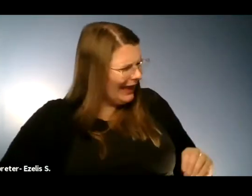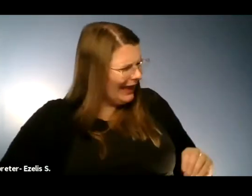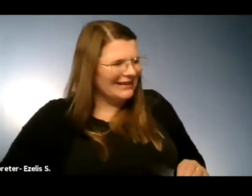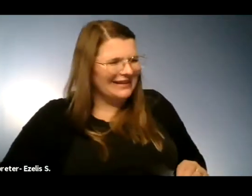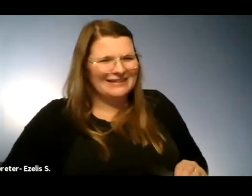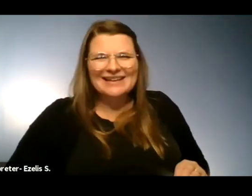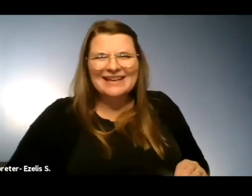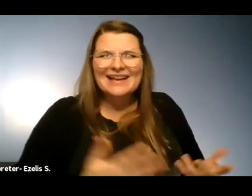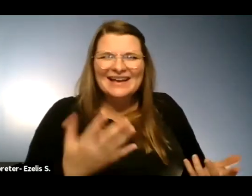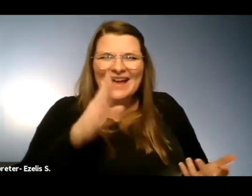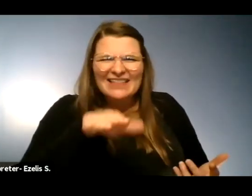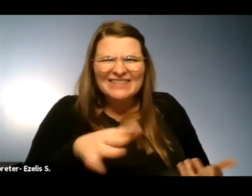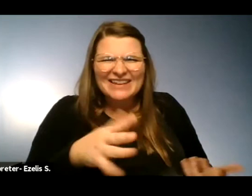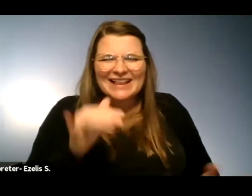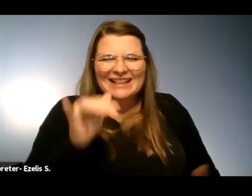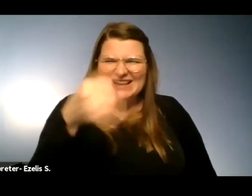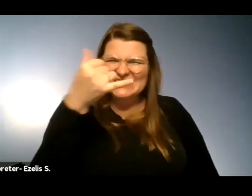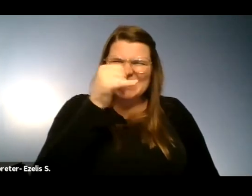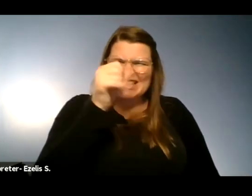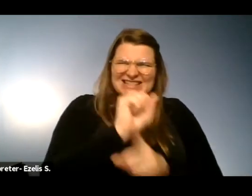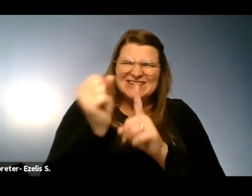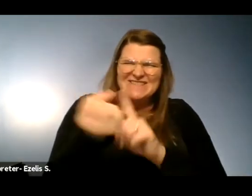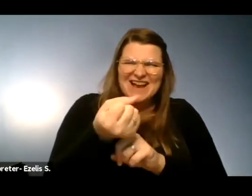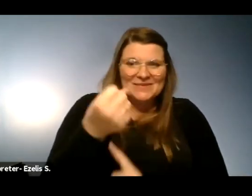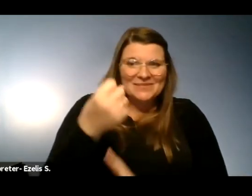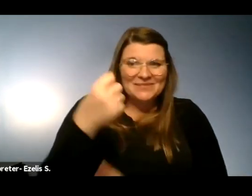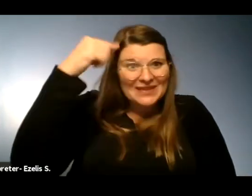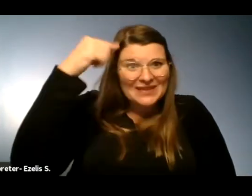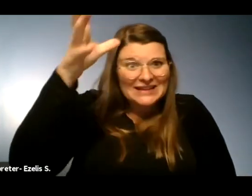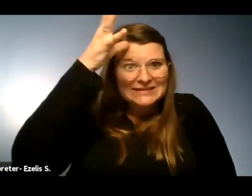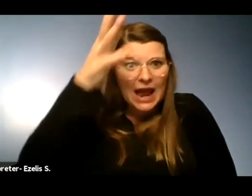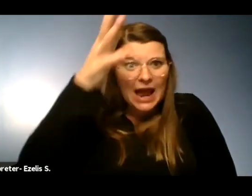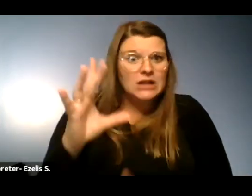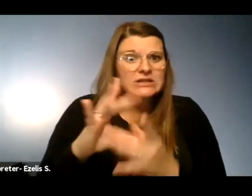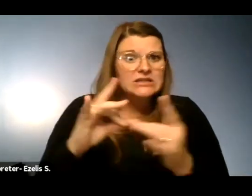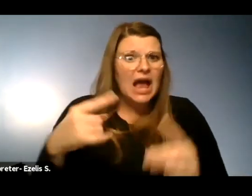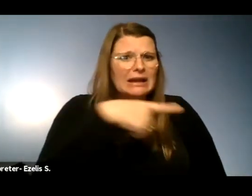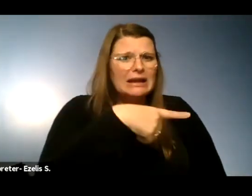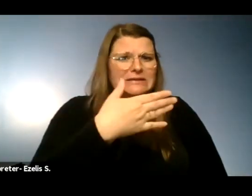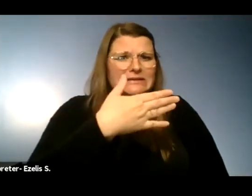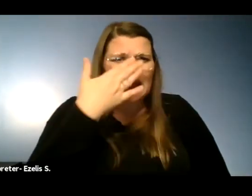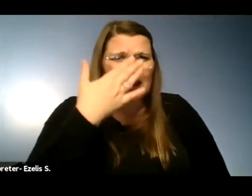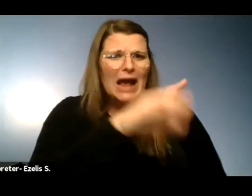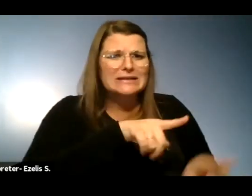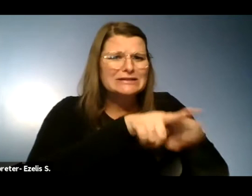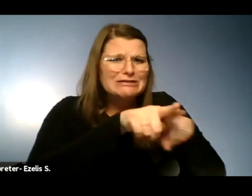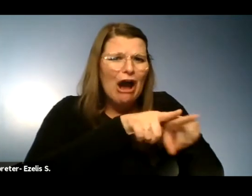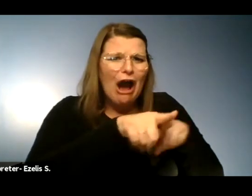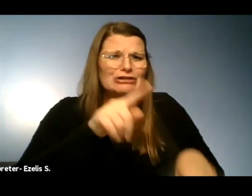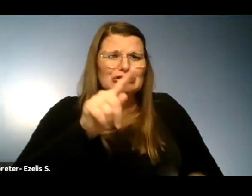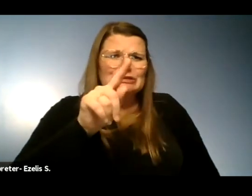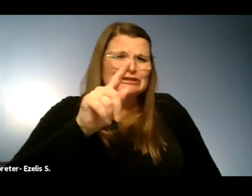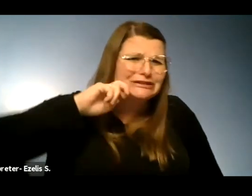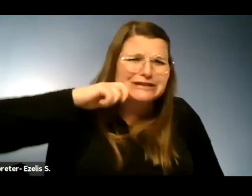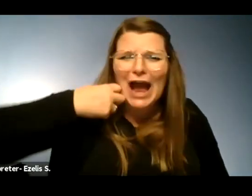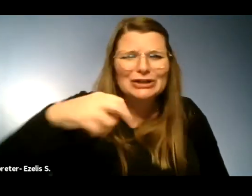That's kind of a silly situation. You think Dad really said that he's stinky and his socks are too tight? I